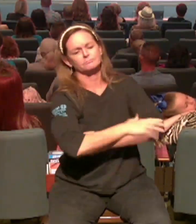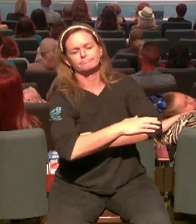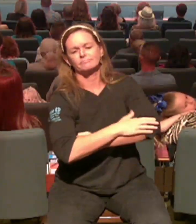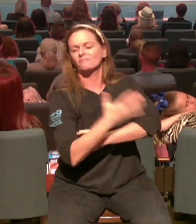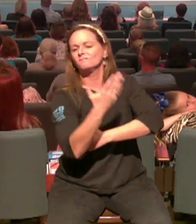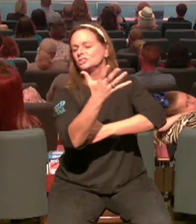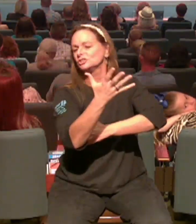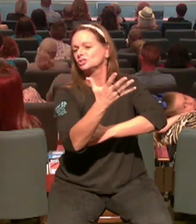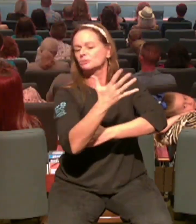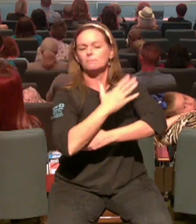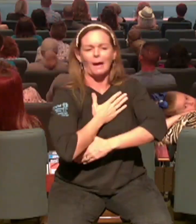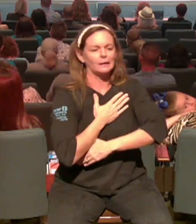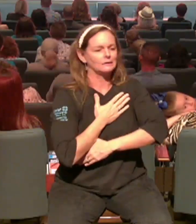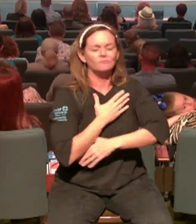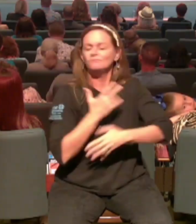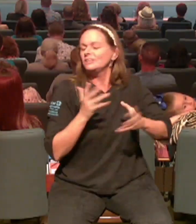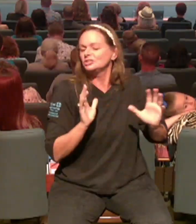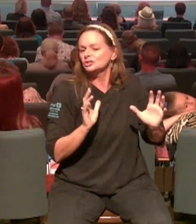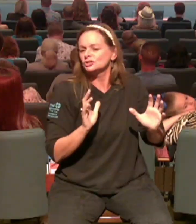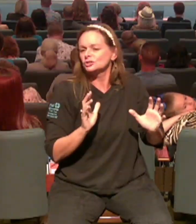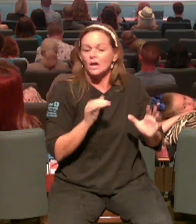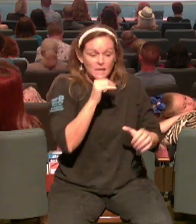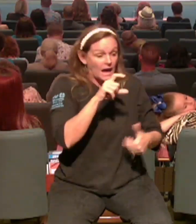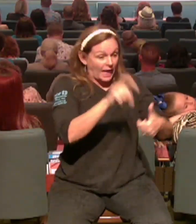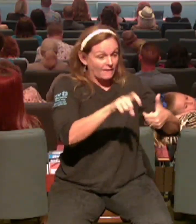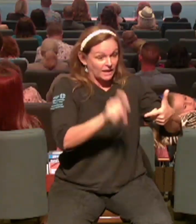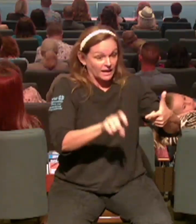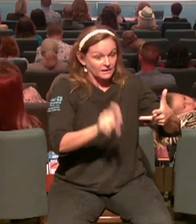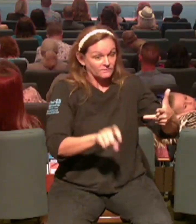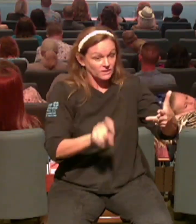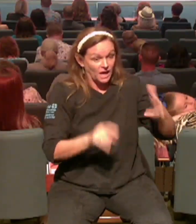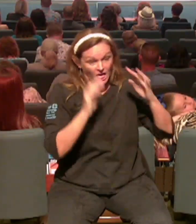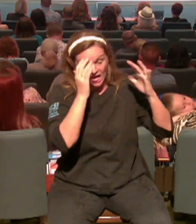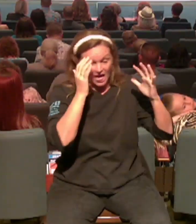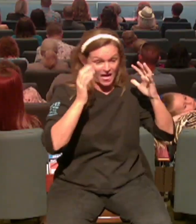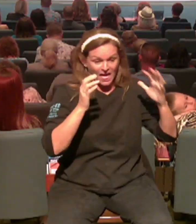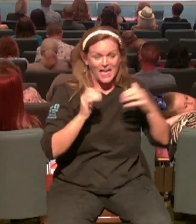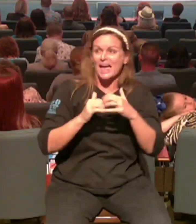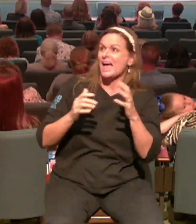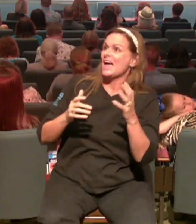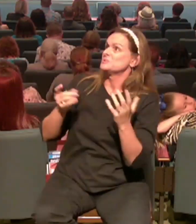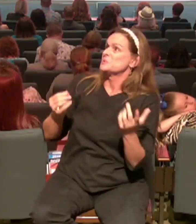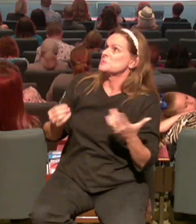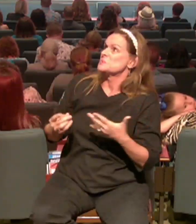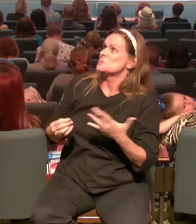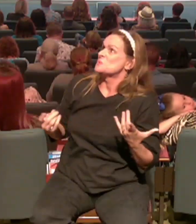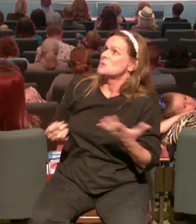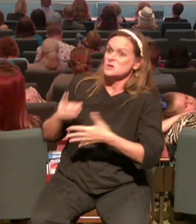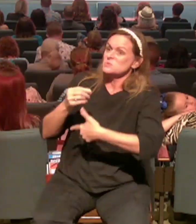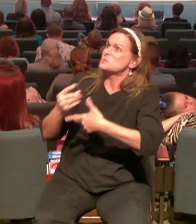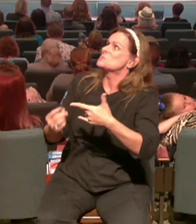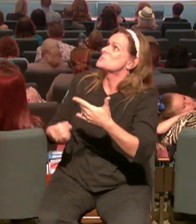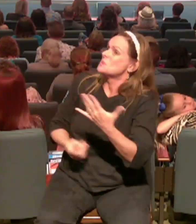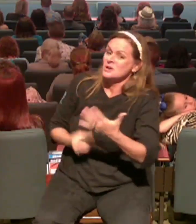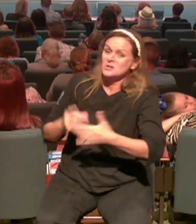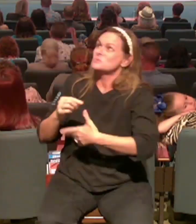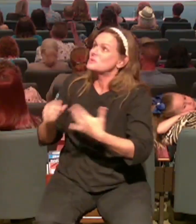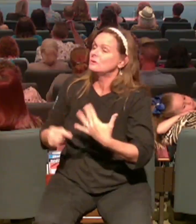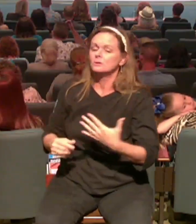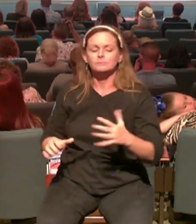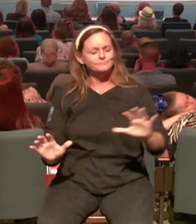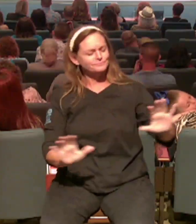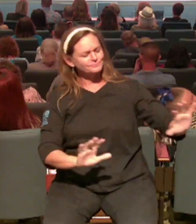say that is because my whole life, I've known the truth of this, but I have struggled. I keep thinking I gotta do something to make